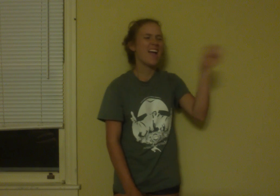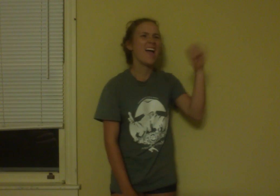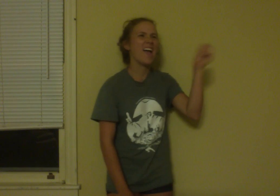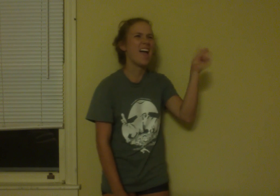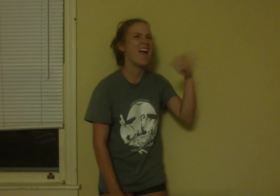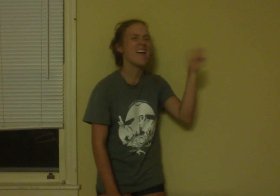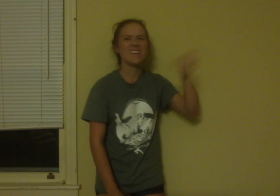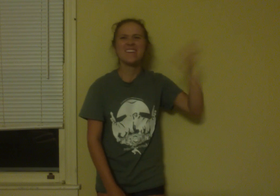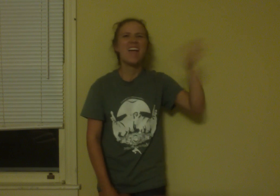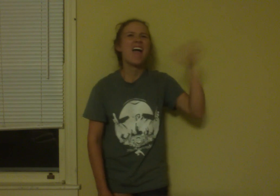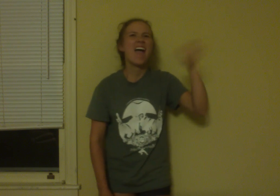Yeah.